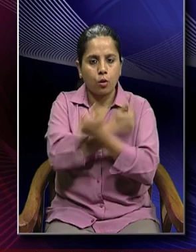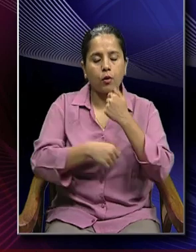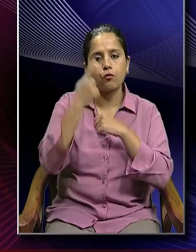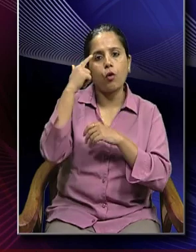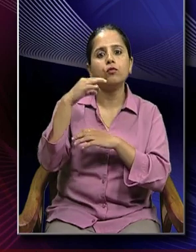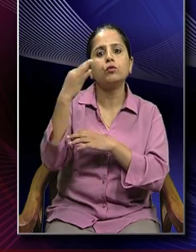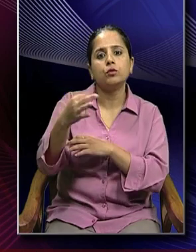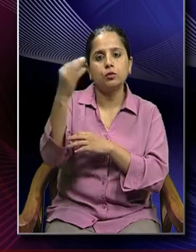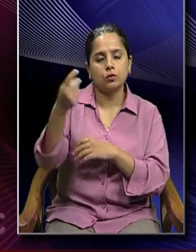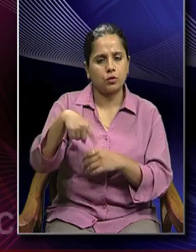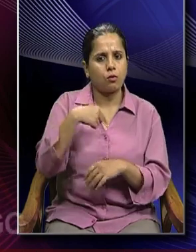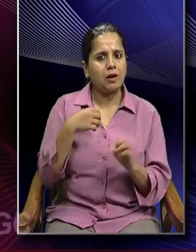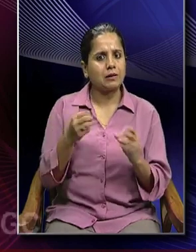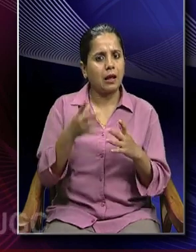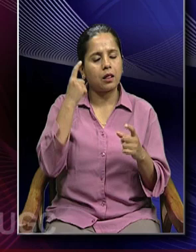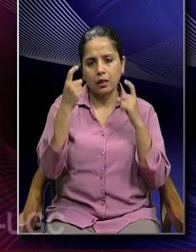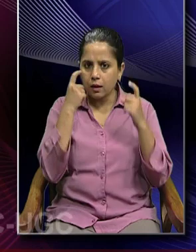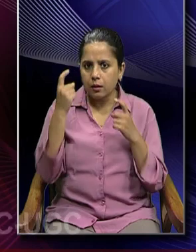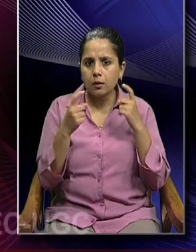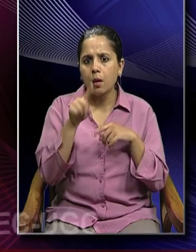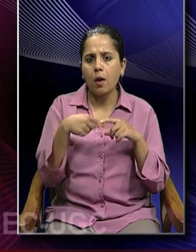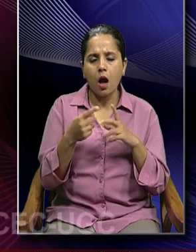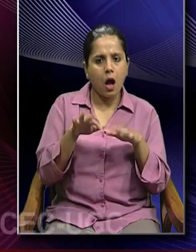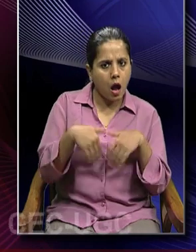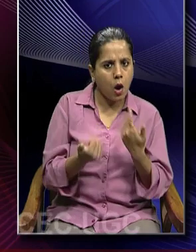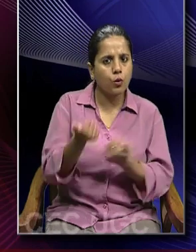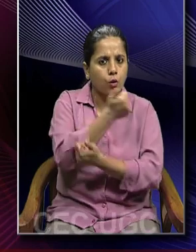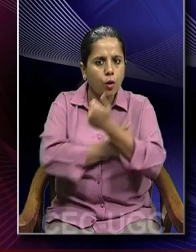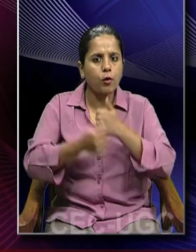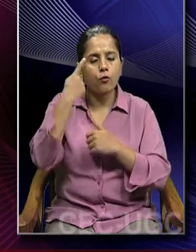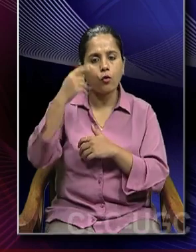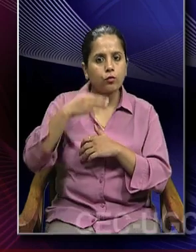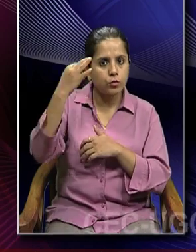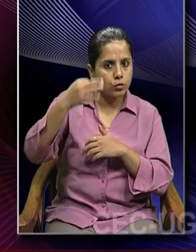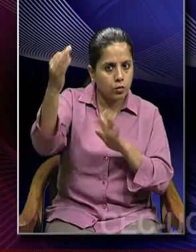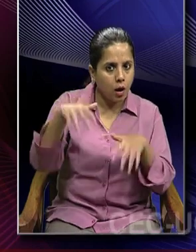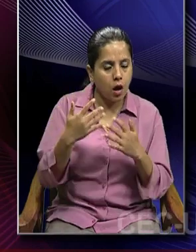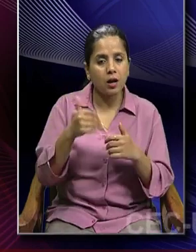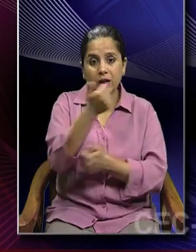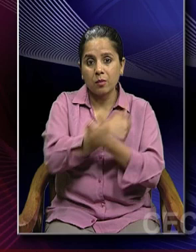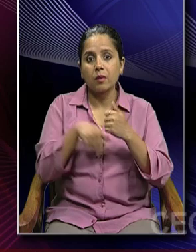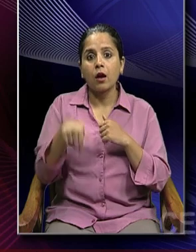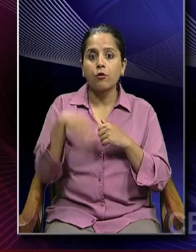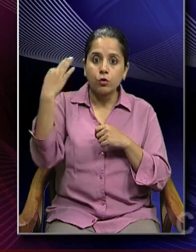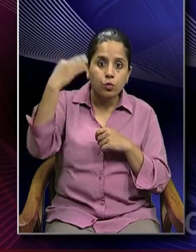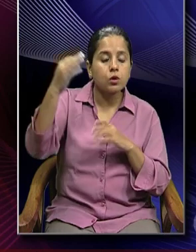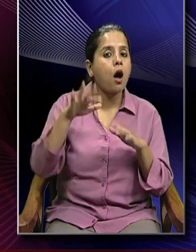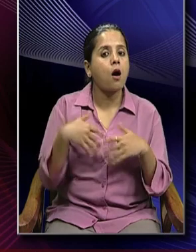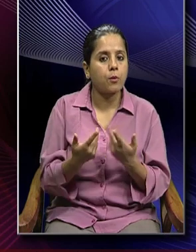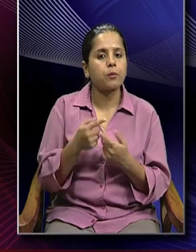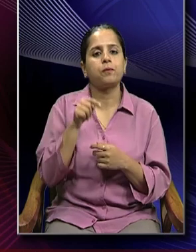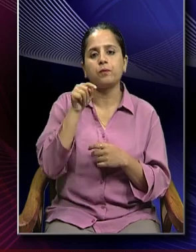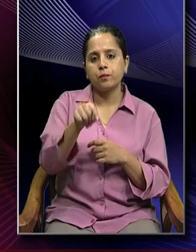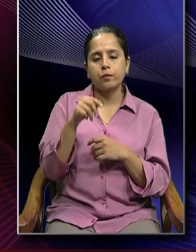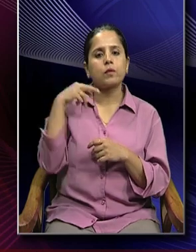future. They started thinking about how to compete for the future and how to compete in the future, and that is